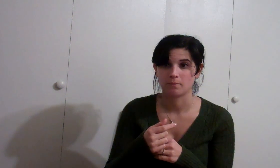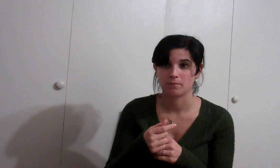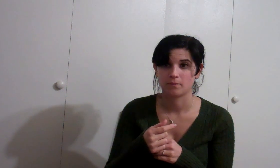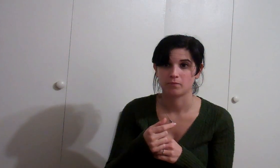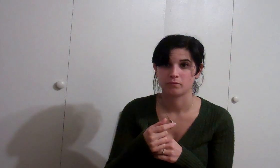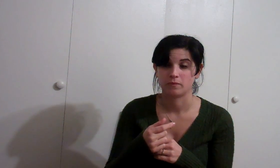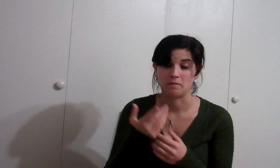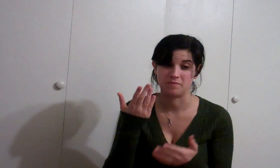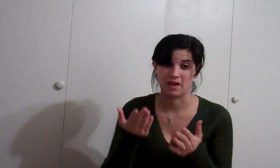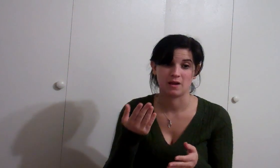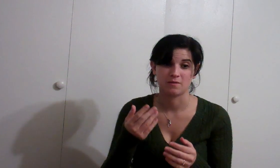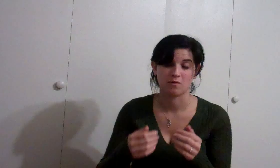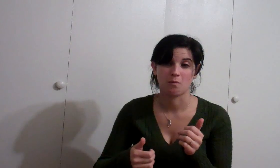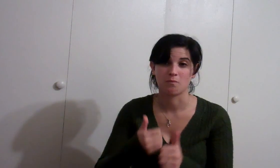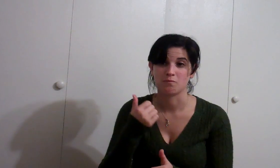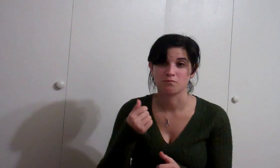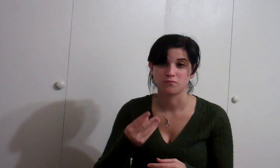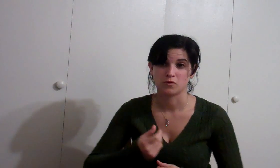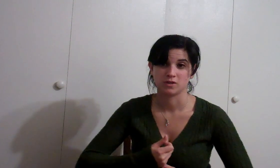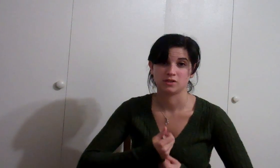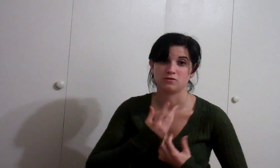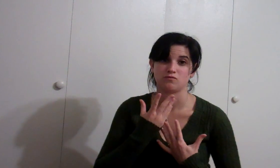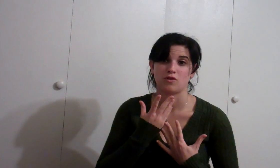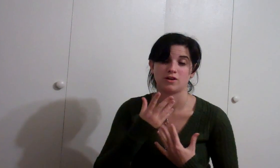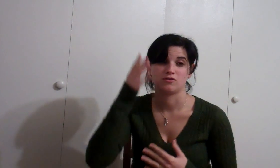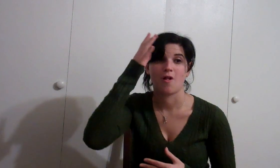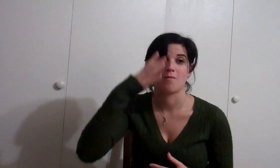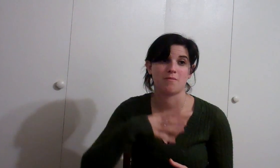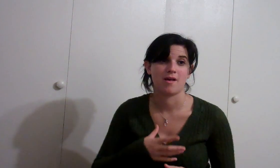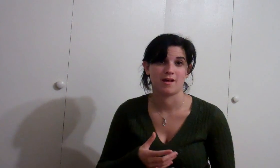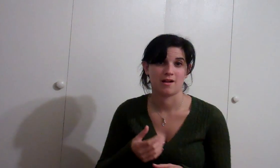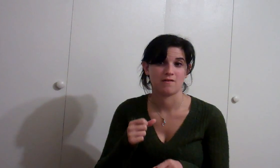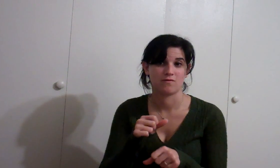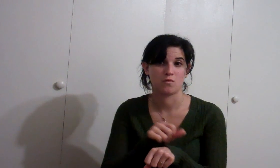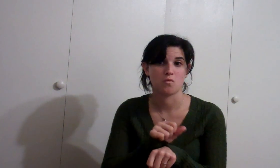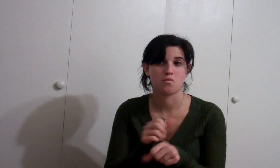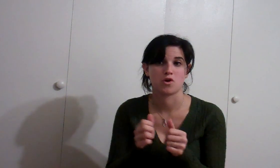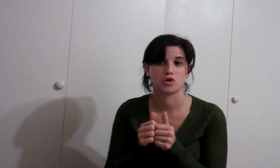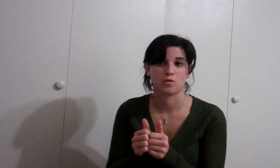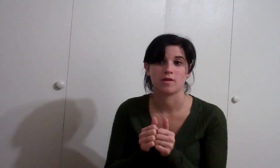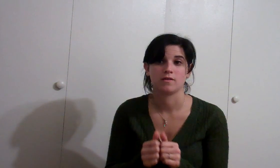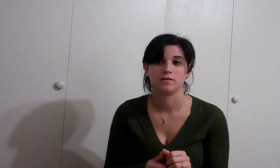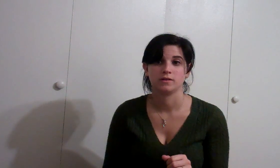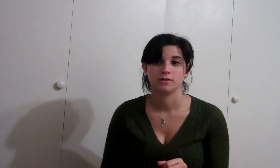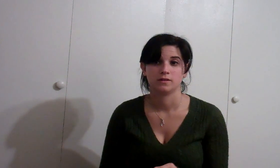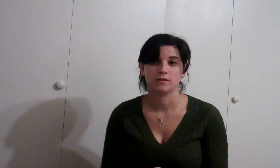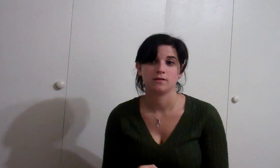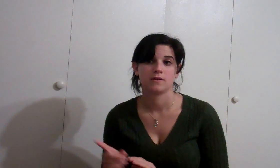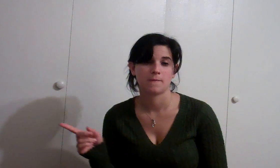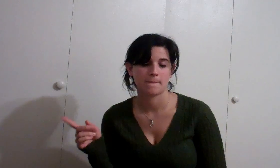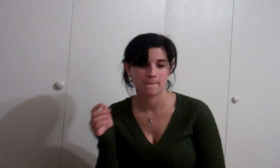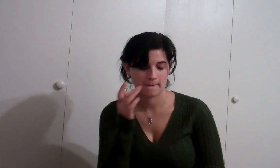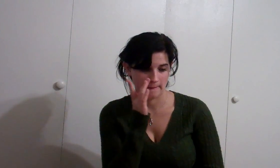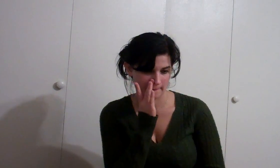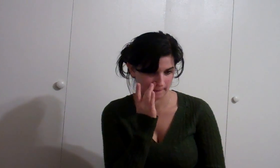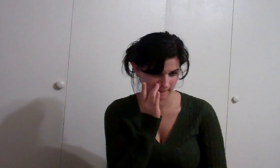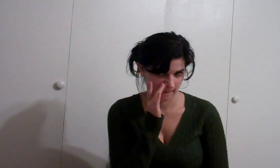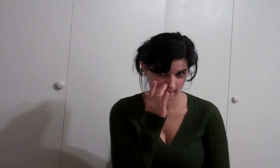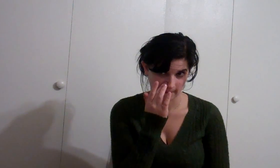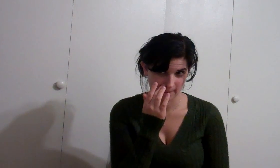with. It's a great cast. I mean, there's so many in the cast. Yeah. Let's talk about I'm sorry, go ahead. Well, I just wanted to mention your daughter Catherine is